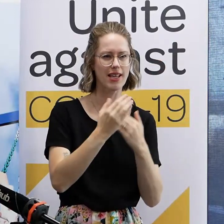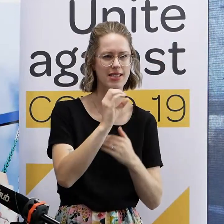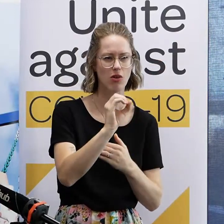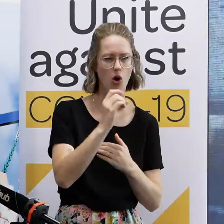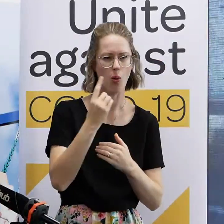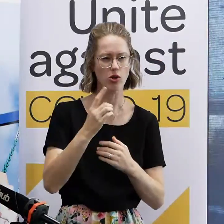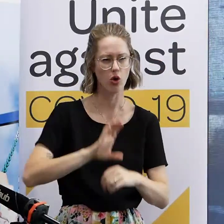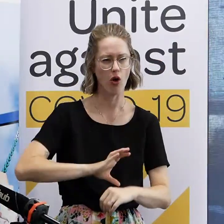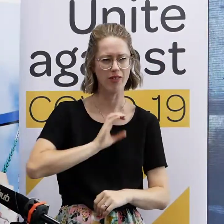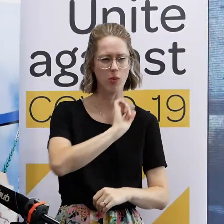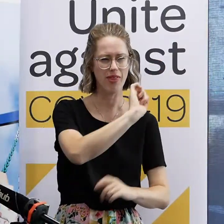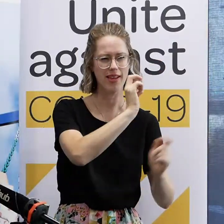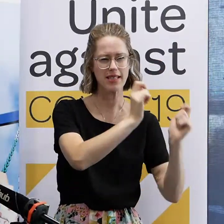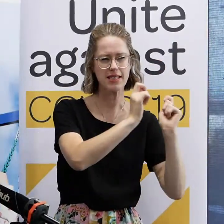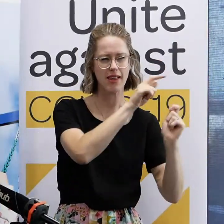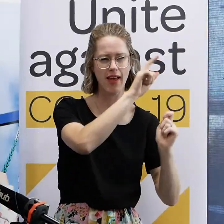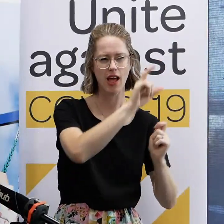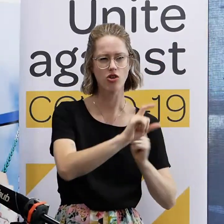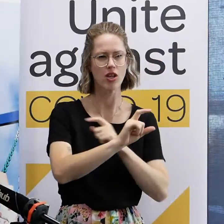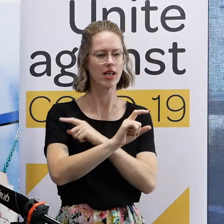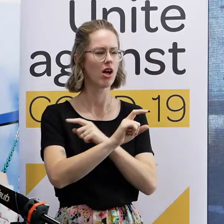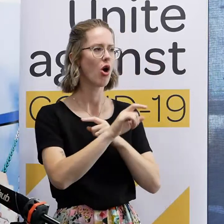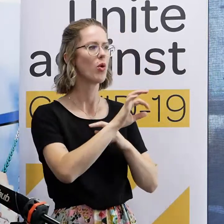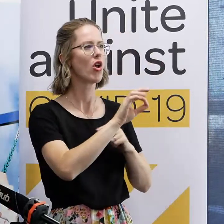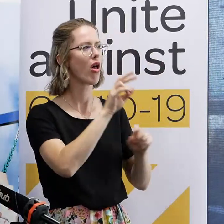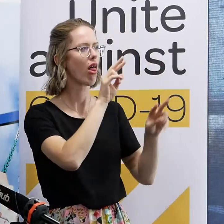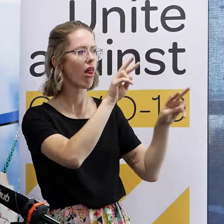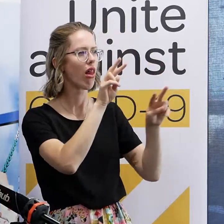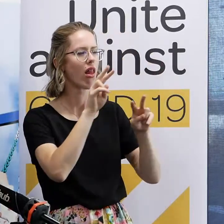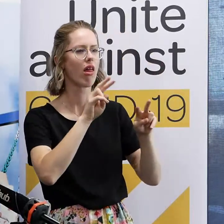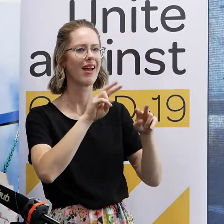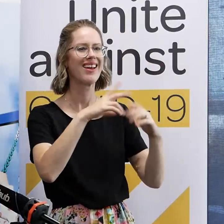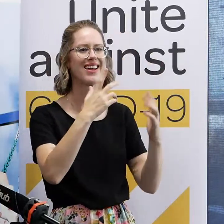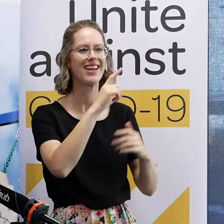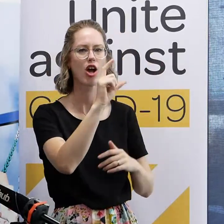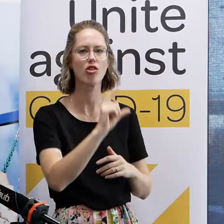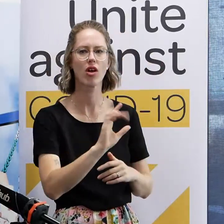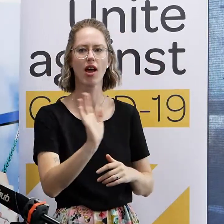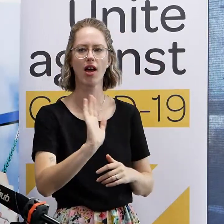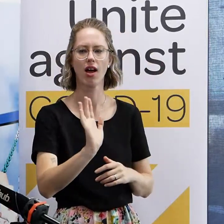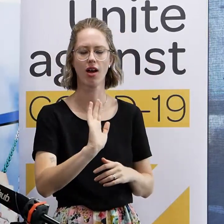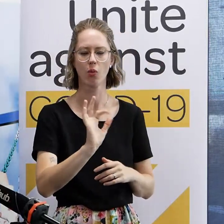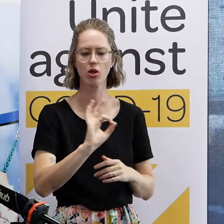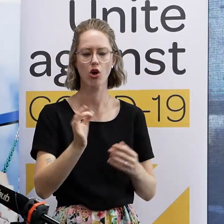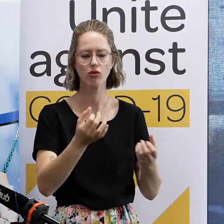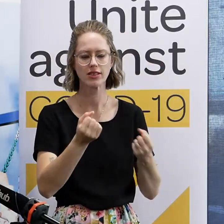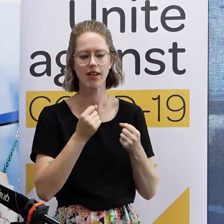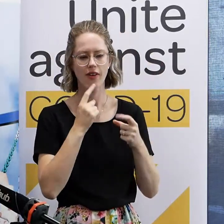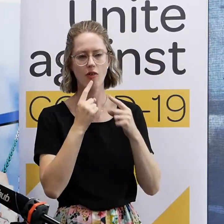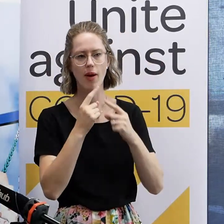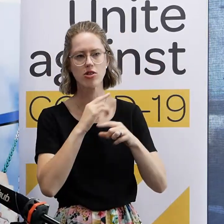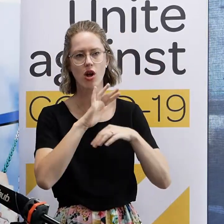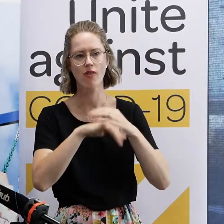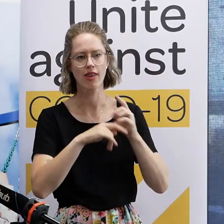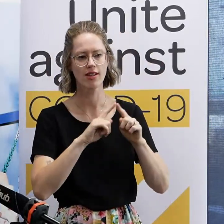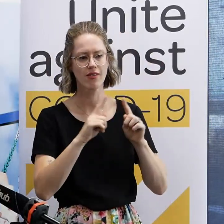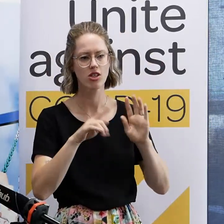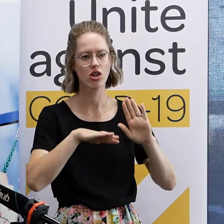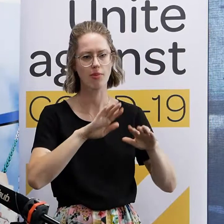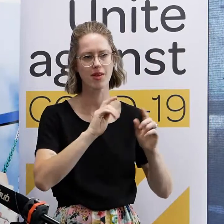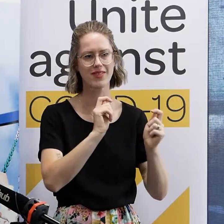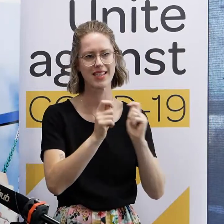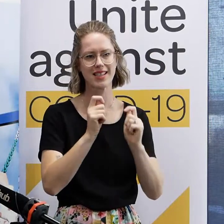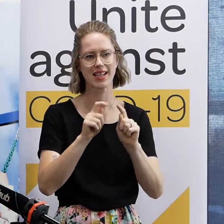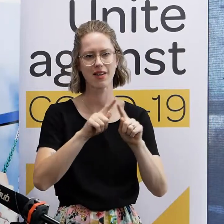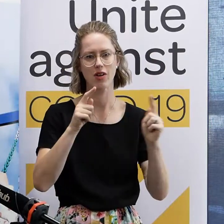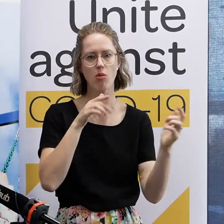regime? We're not specifically looking at any country, and we don't have information about all the different testing approaches